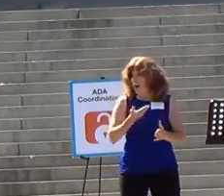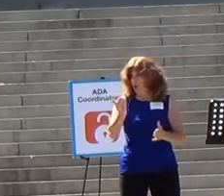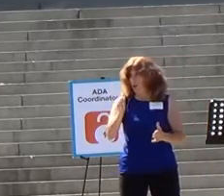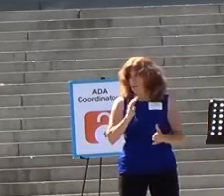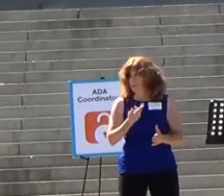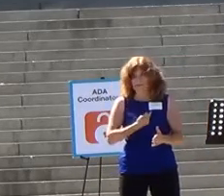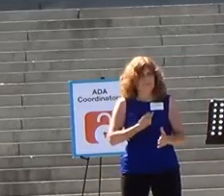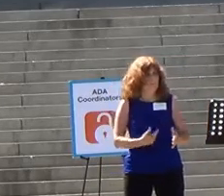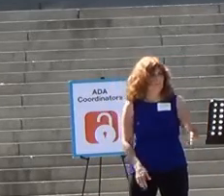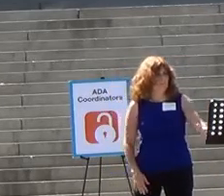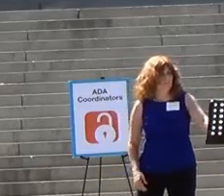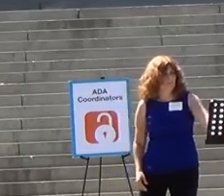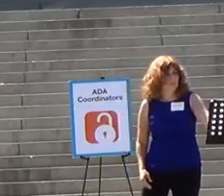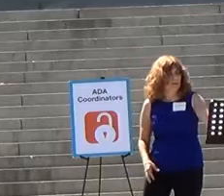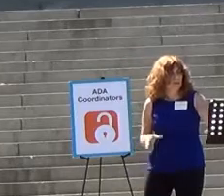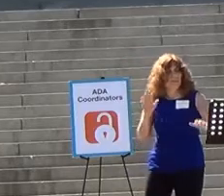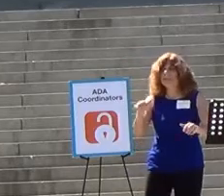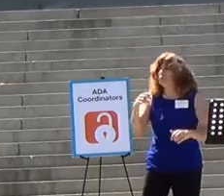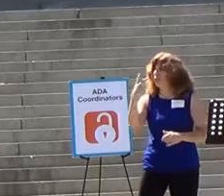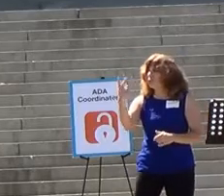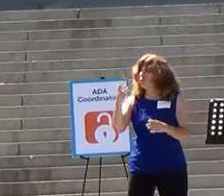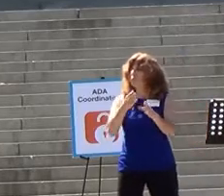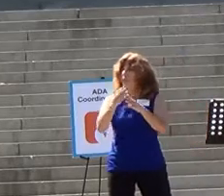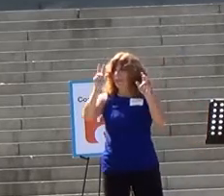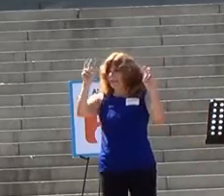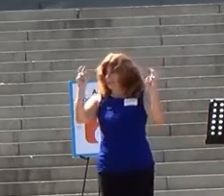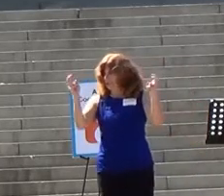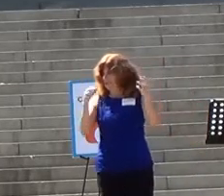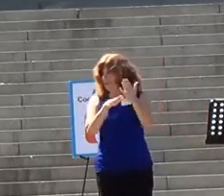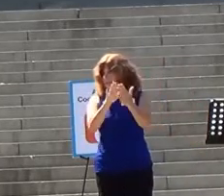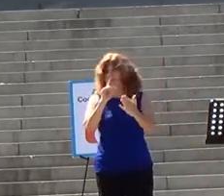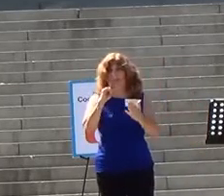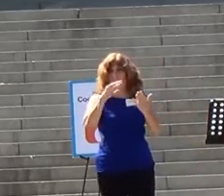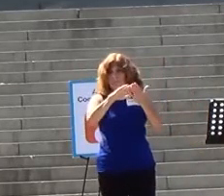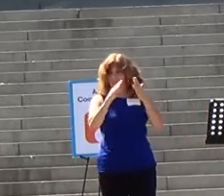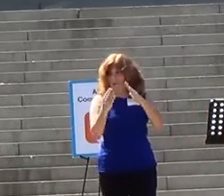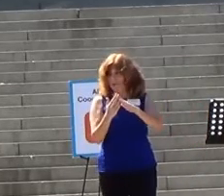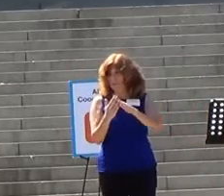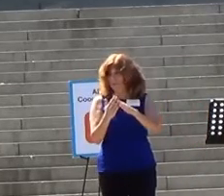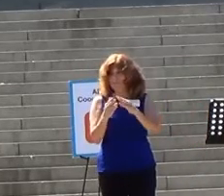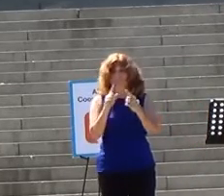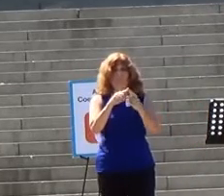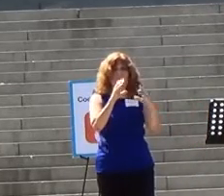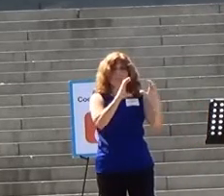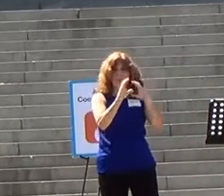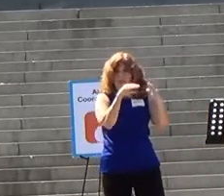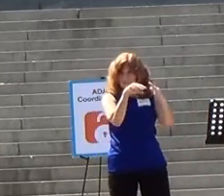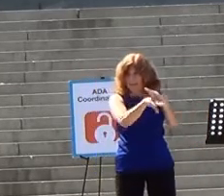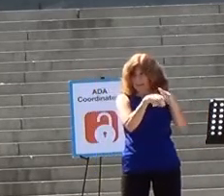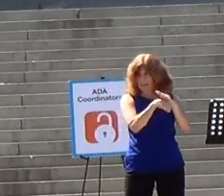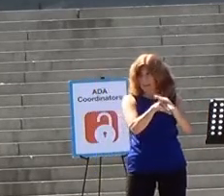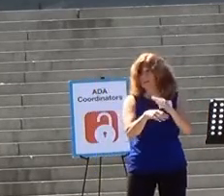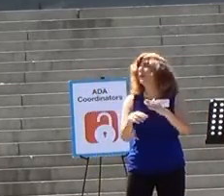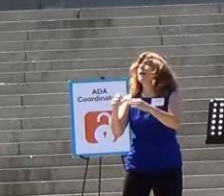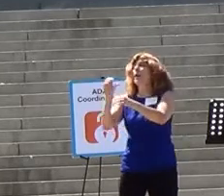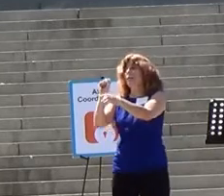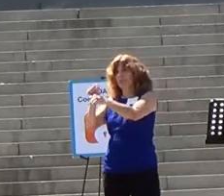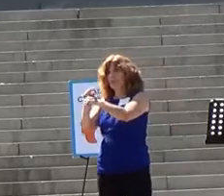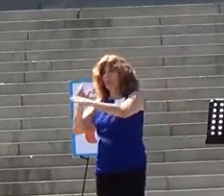perspective and encourage them to hire us. go wander in the shade. Those are the two main issues facing the deaf